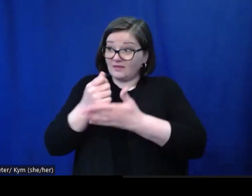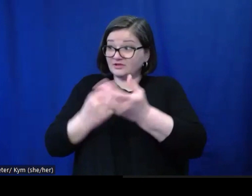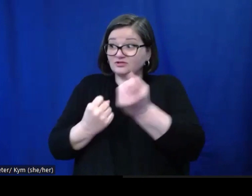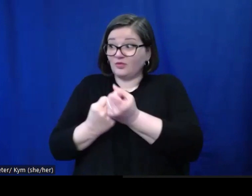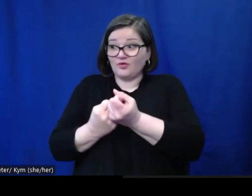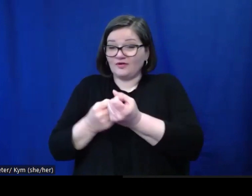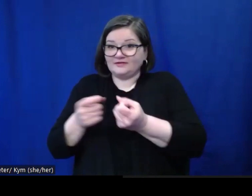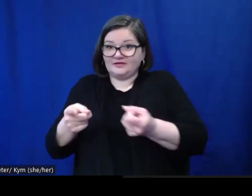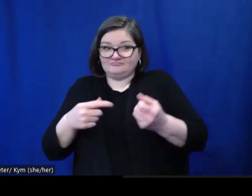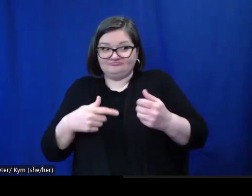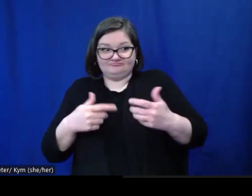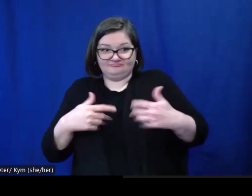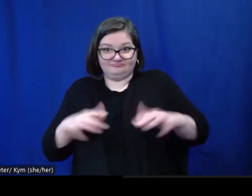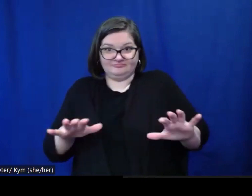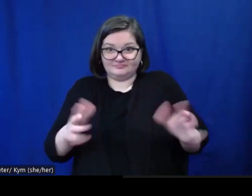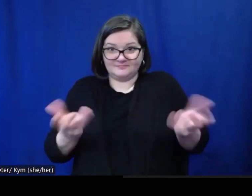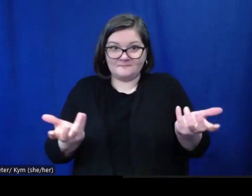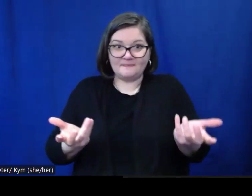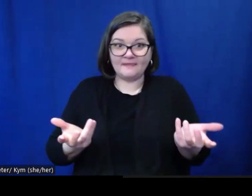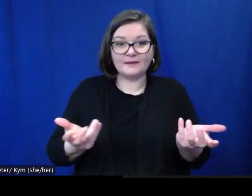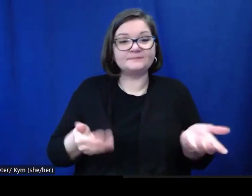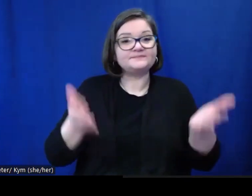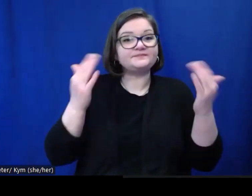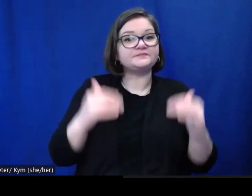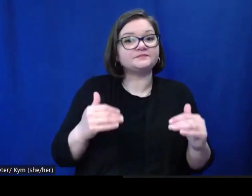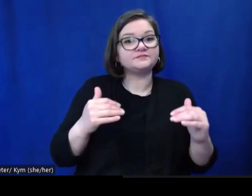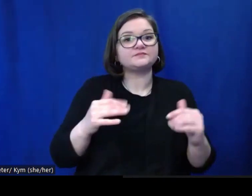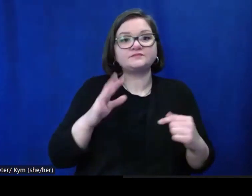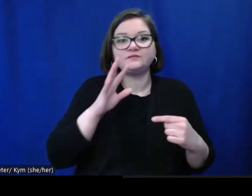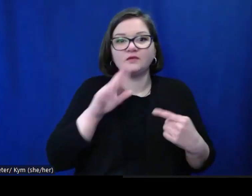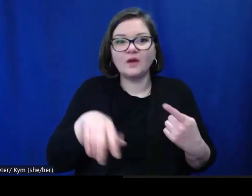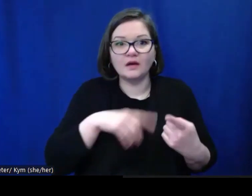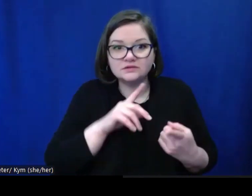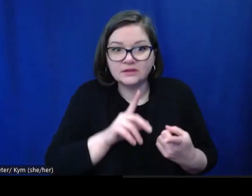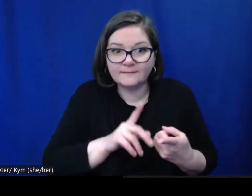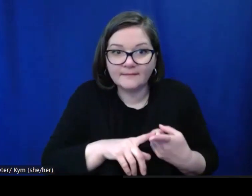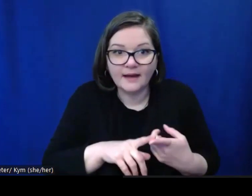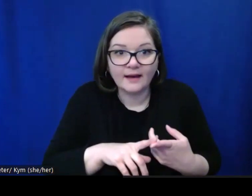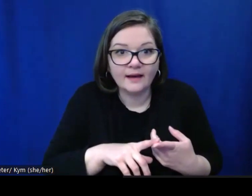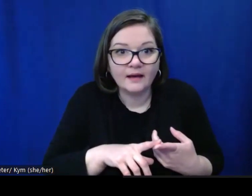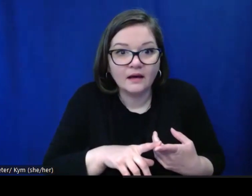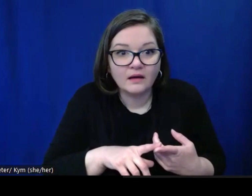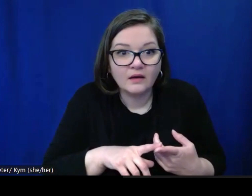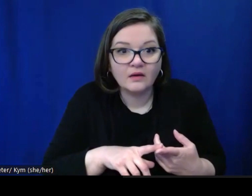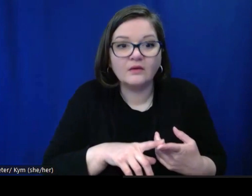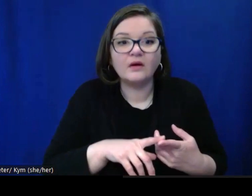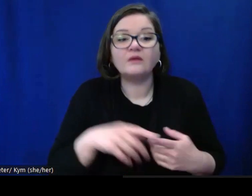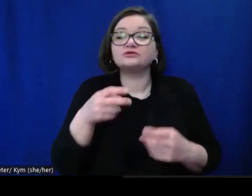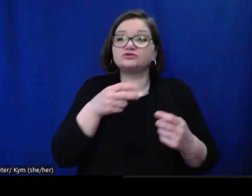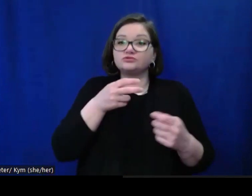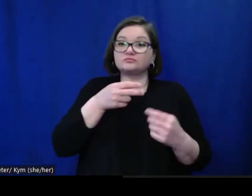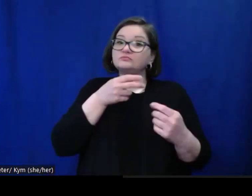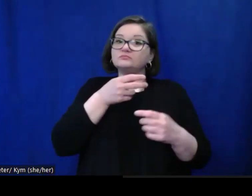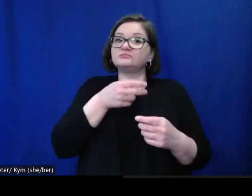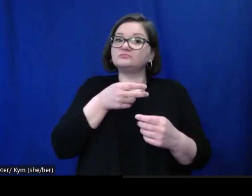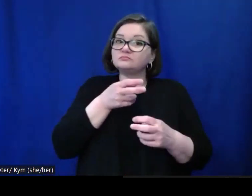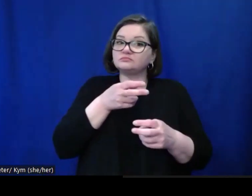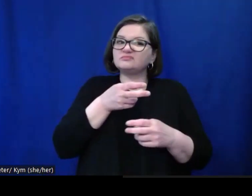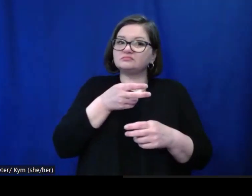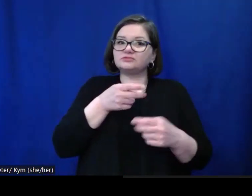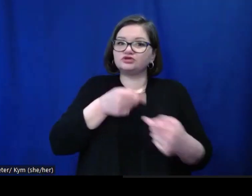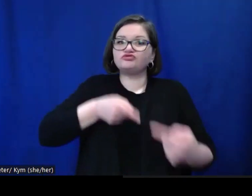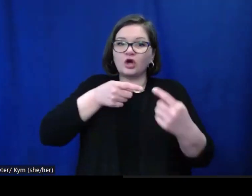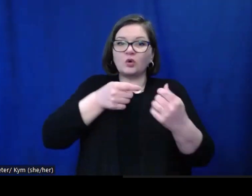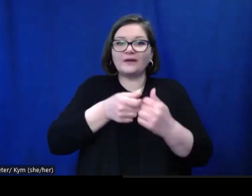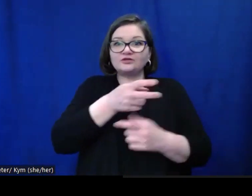See here. We talked about gorging food, difficulty with transitions. This is a